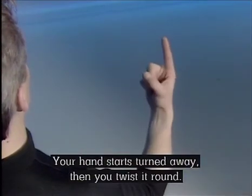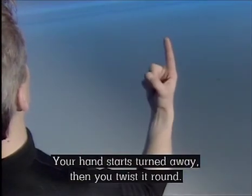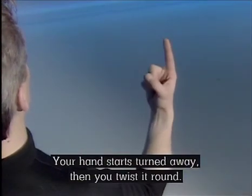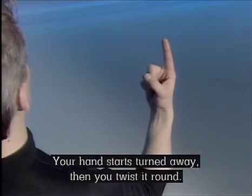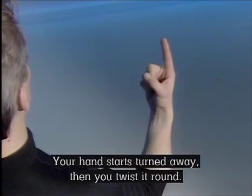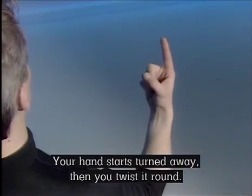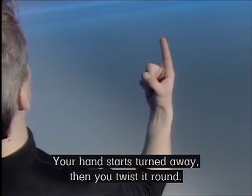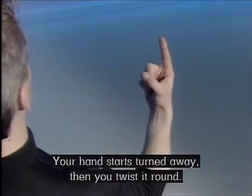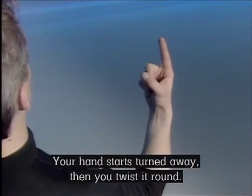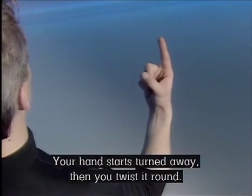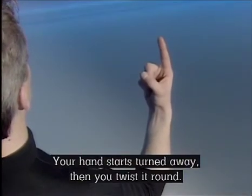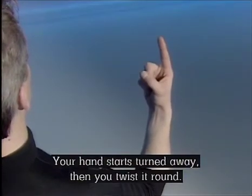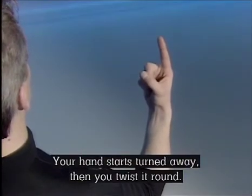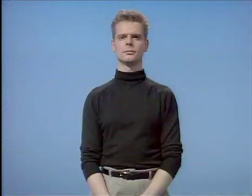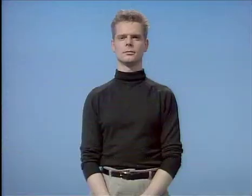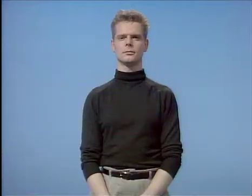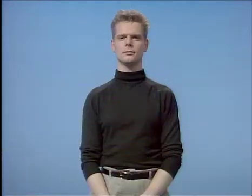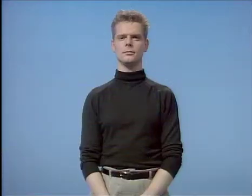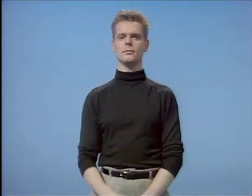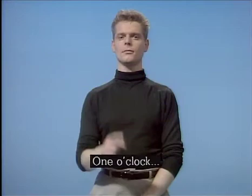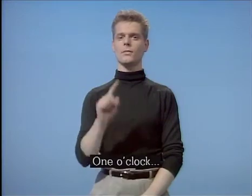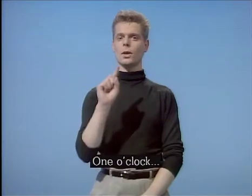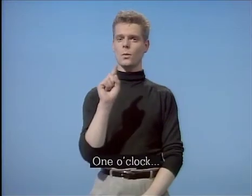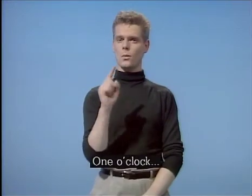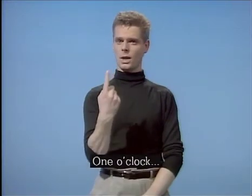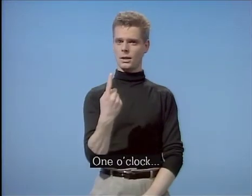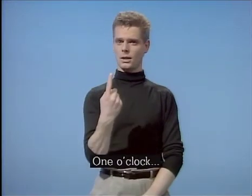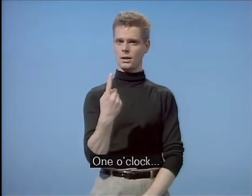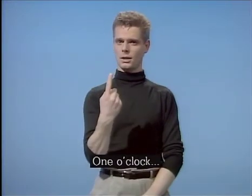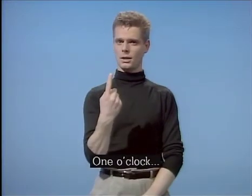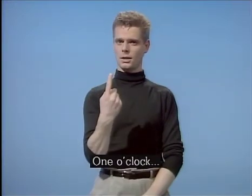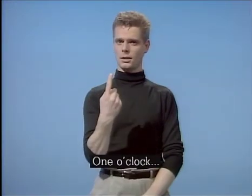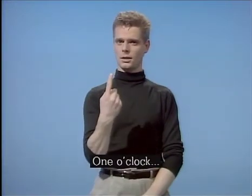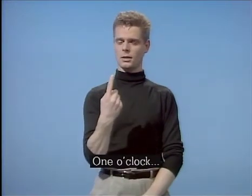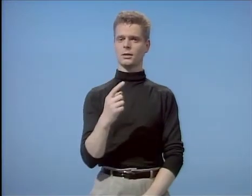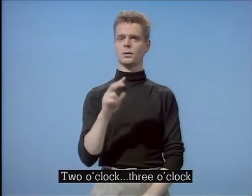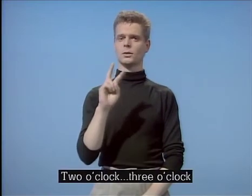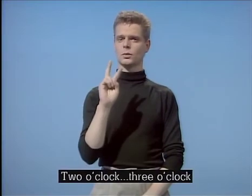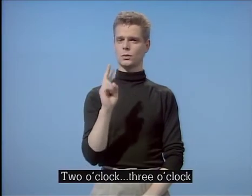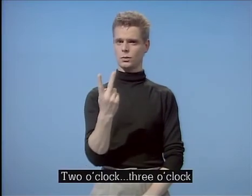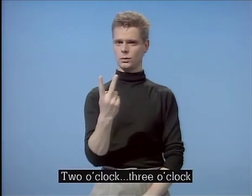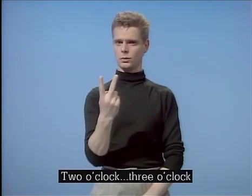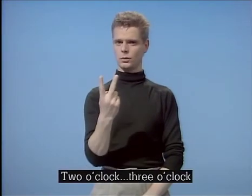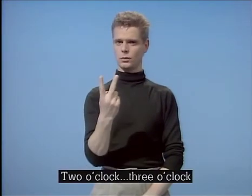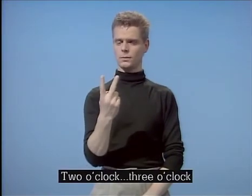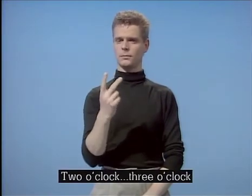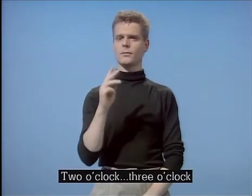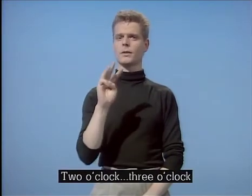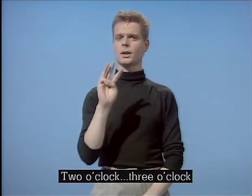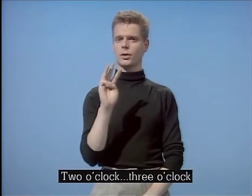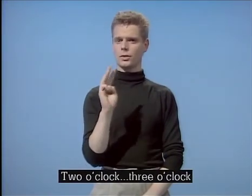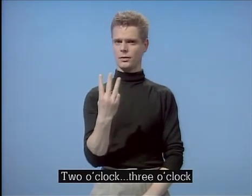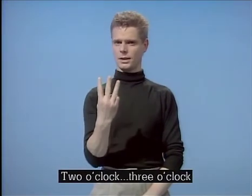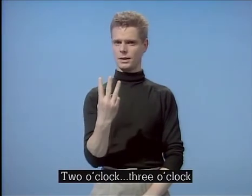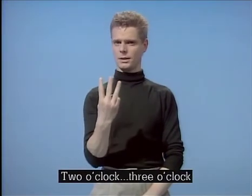then twist it round to face you. 1 o'clock? 2 o'clock? 3